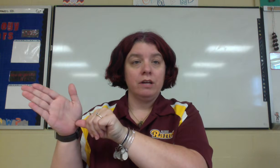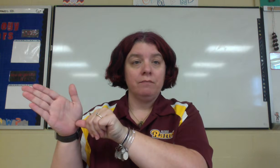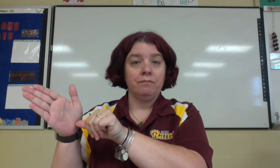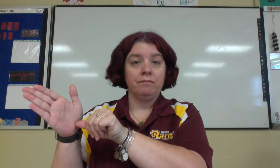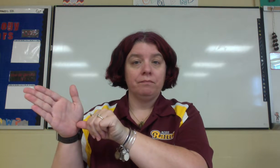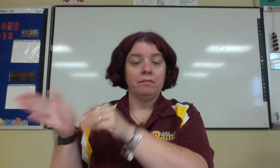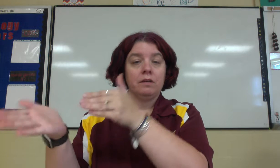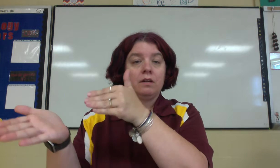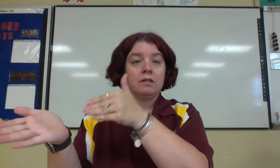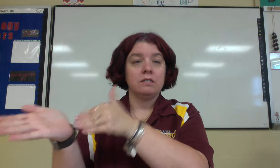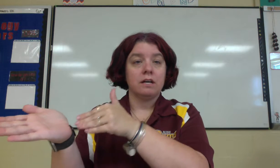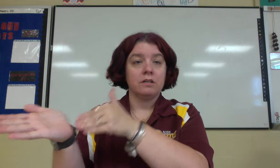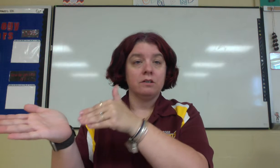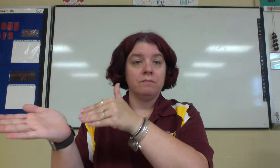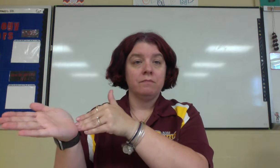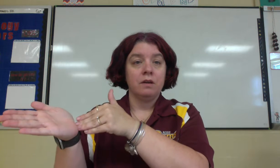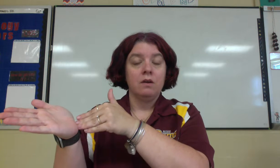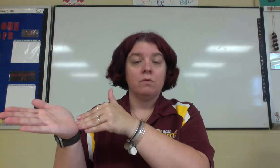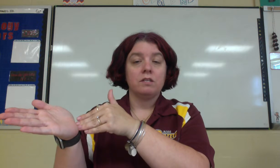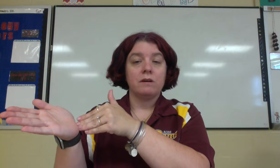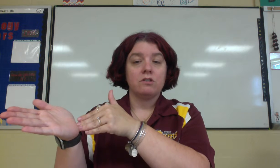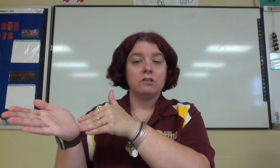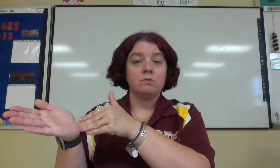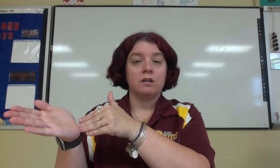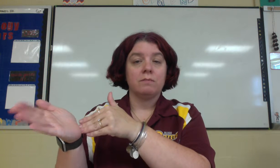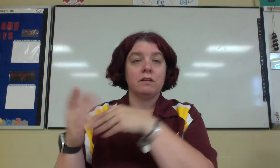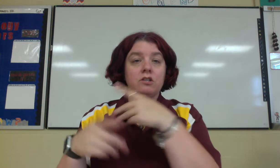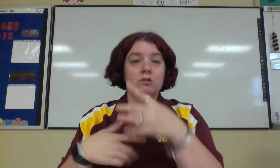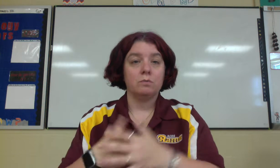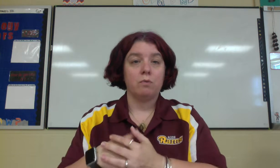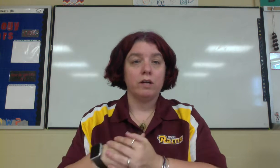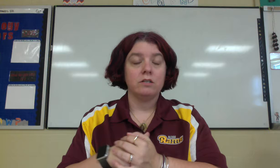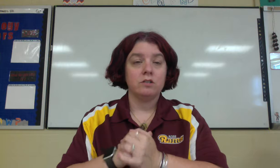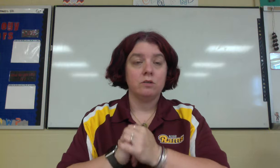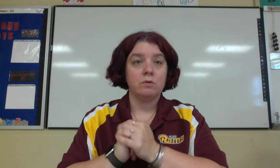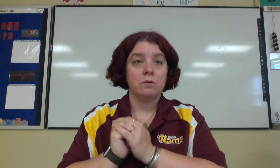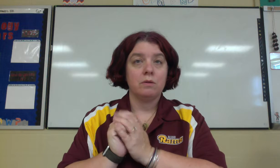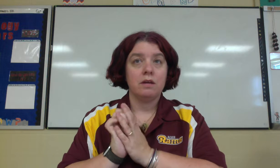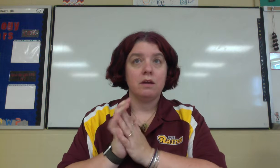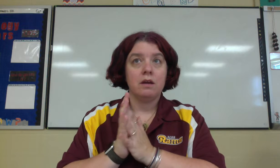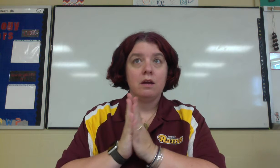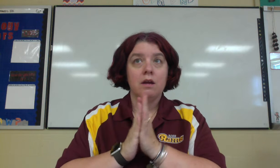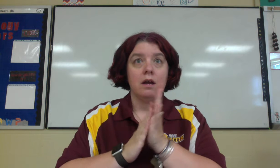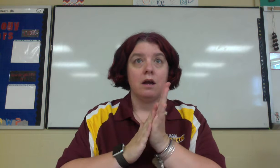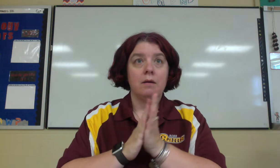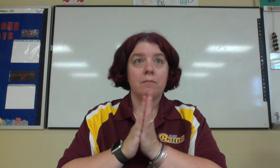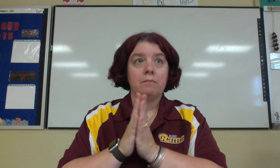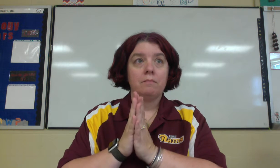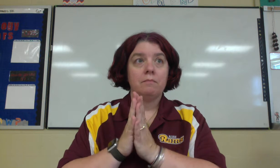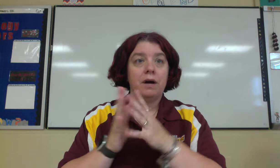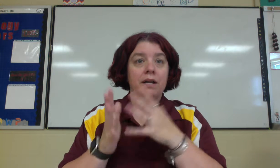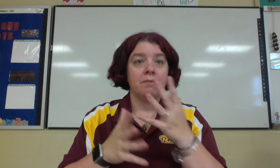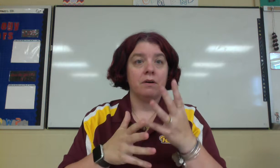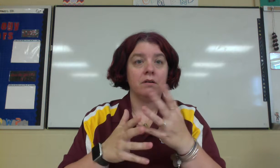doctor with the specialties we talked about that you just point to the body part